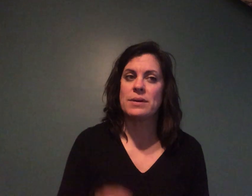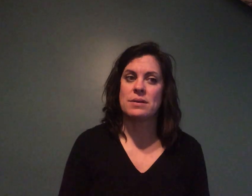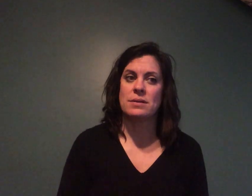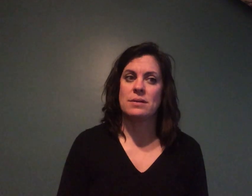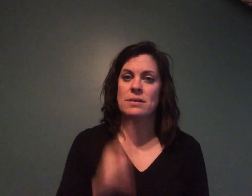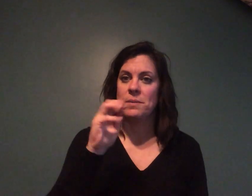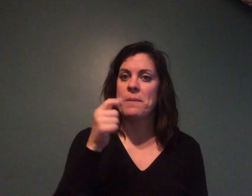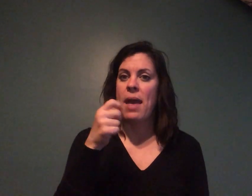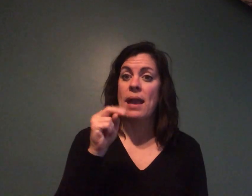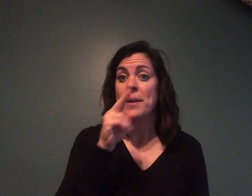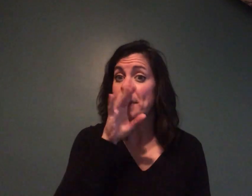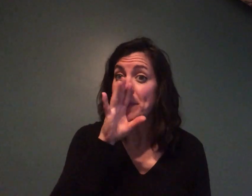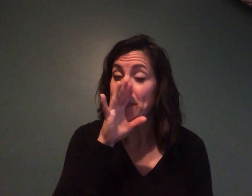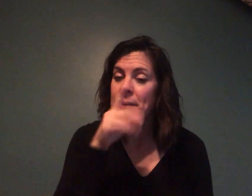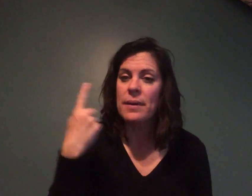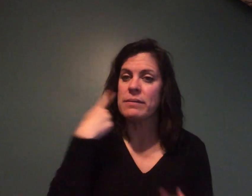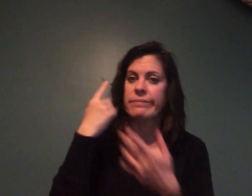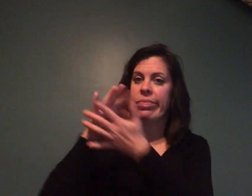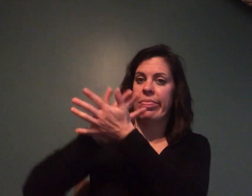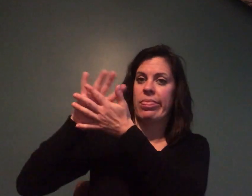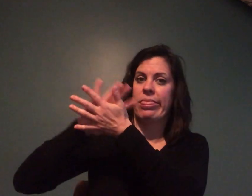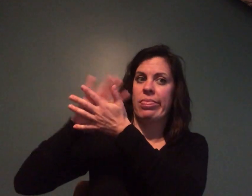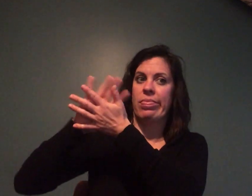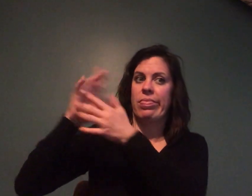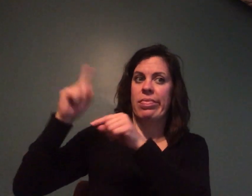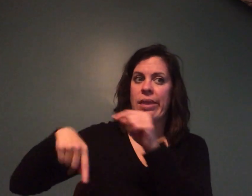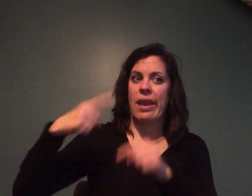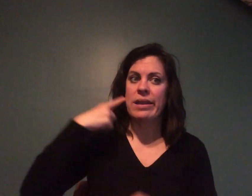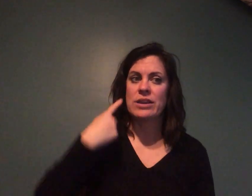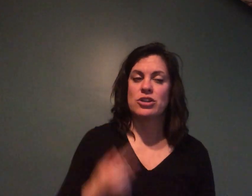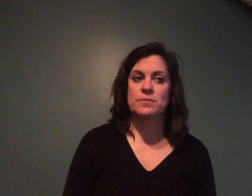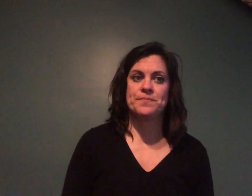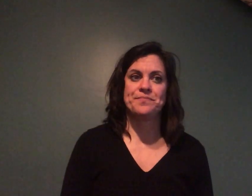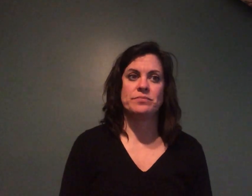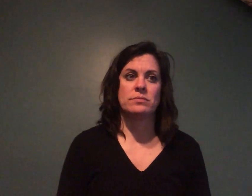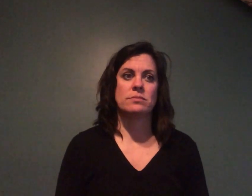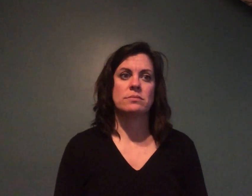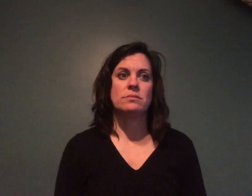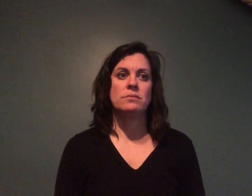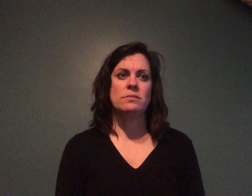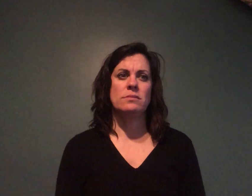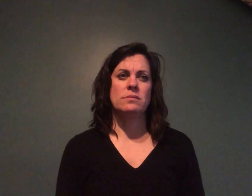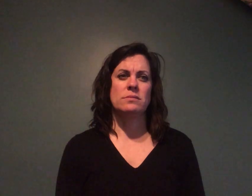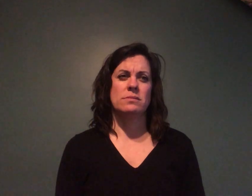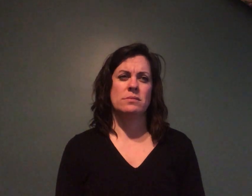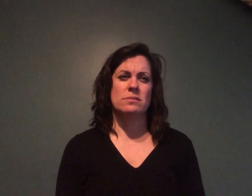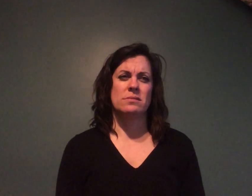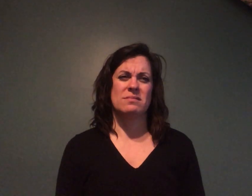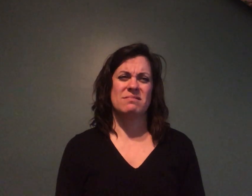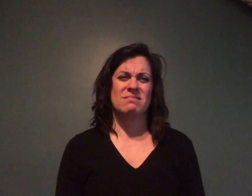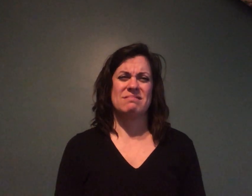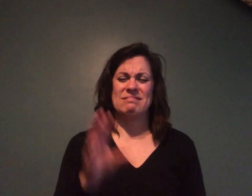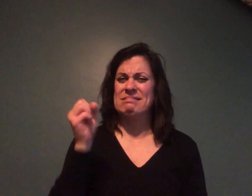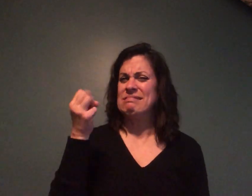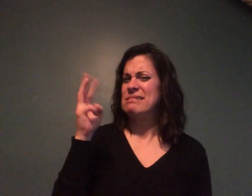Megan, you okay? I think her mic is messed up. Okay. All right. It's So like, this